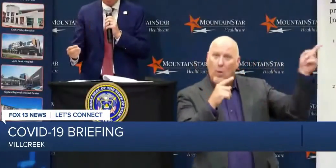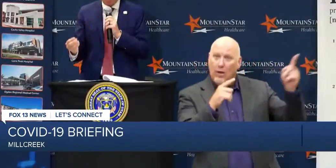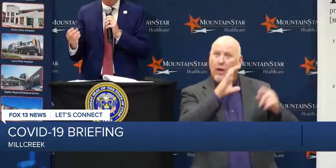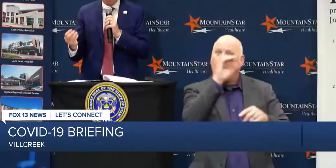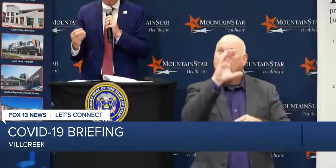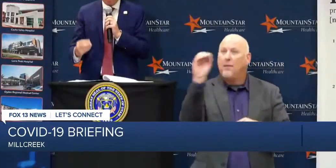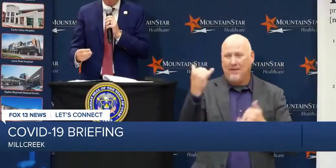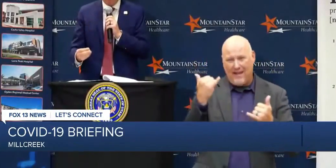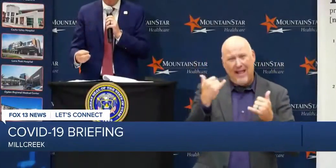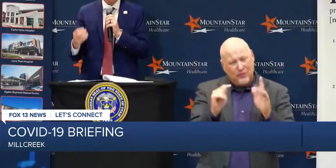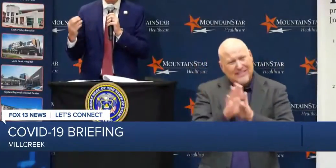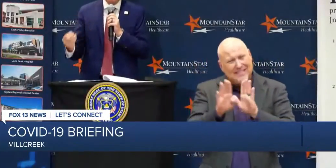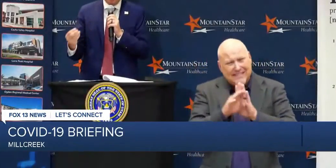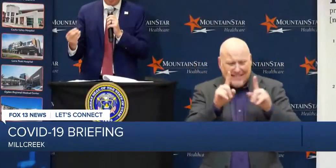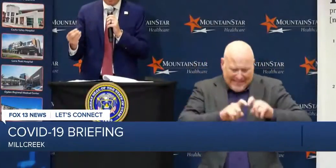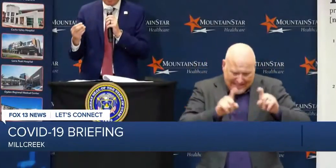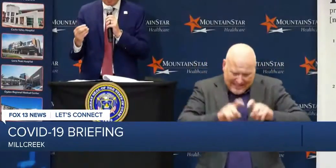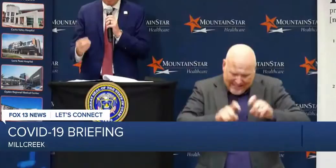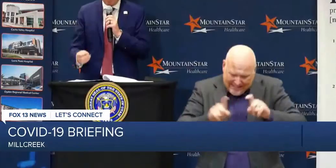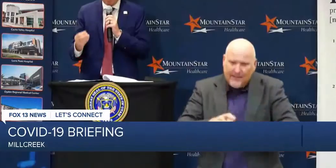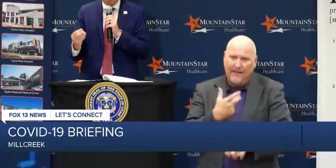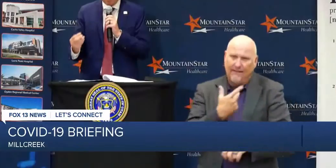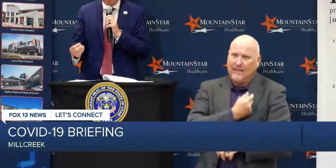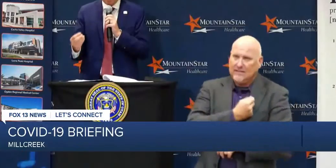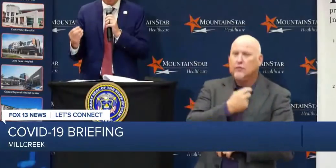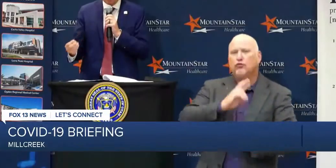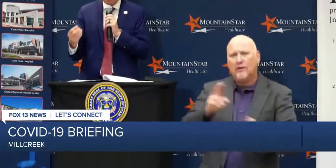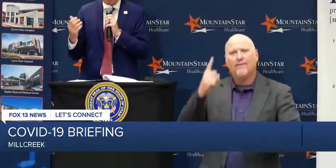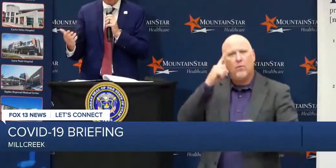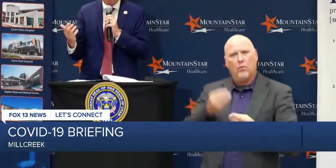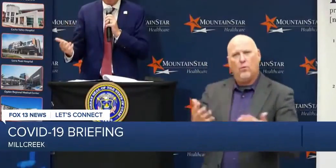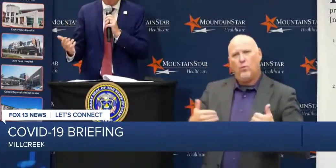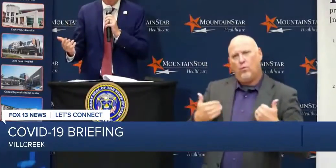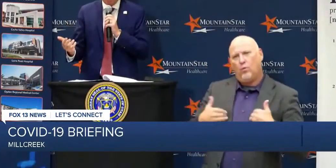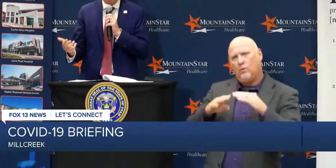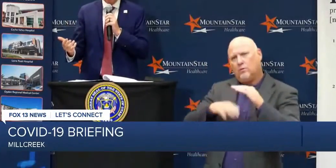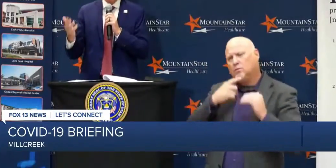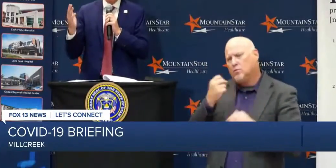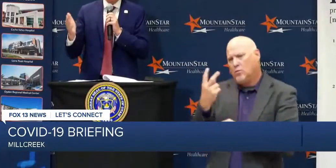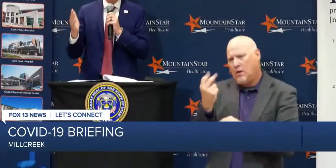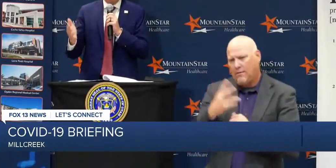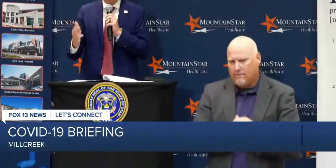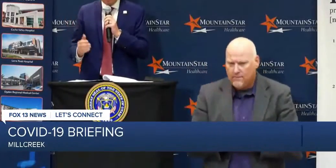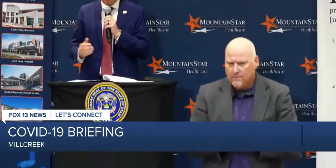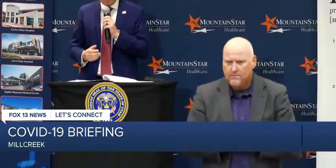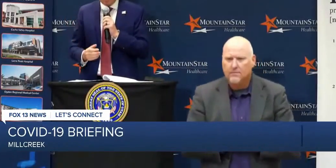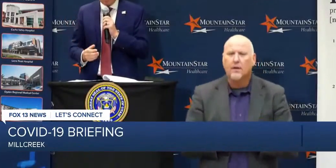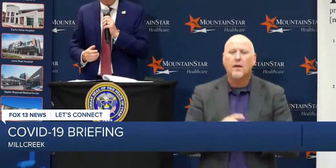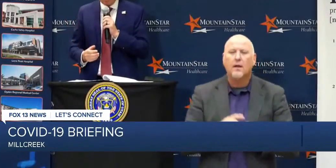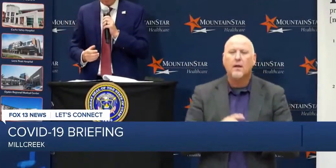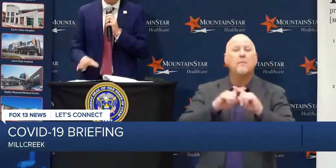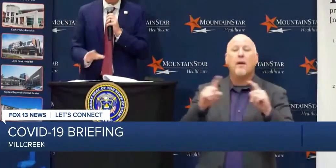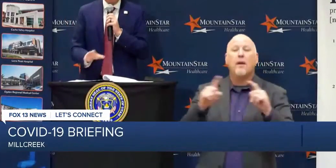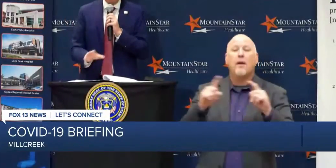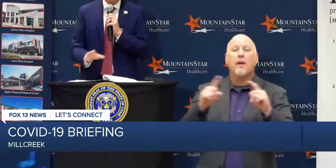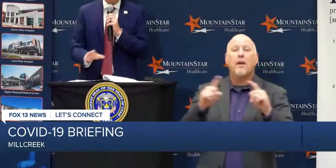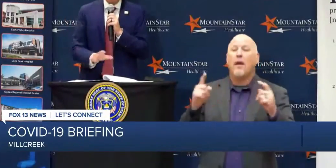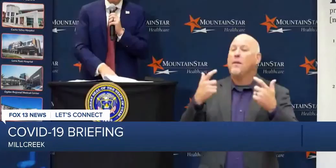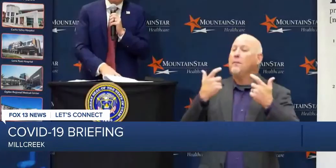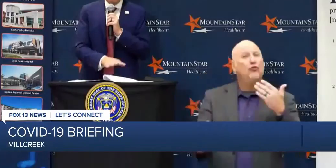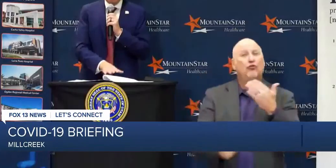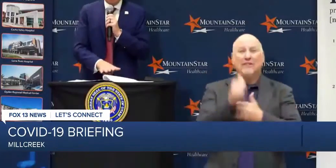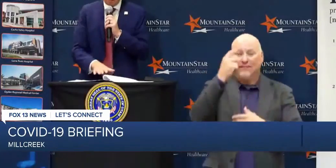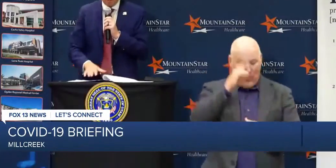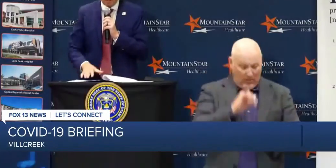unvaccinated child will bring COVID home to an unvaccinated mom or dad whose risk is much higher. We know far too many stories like this. In fact,